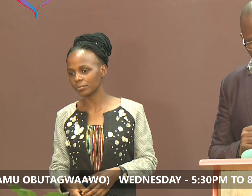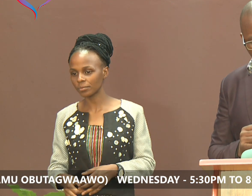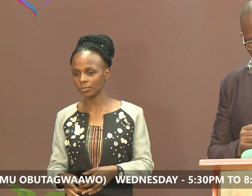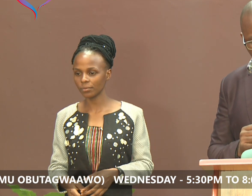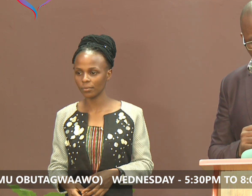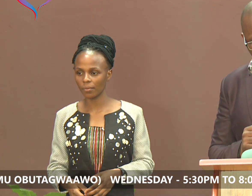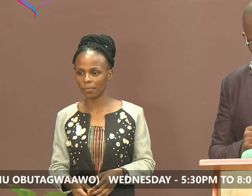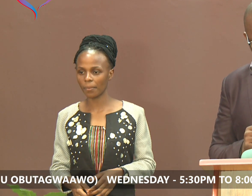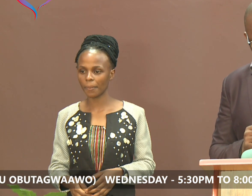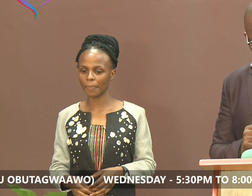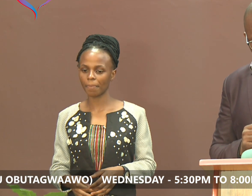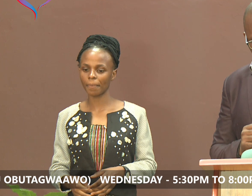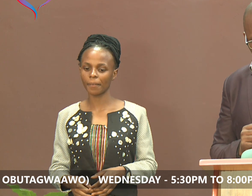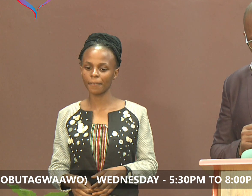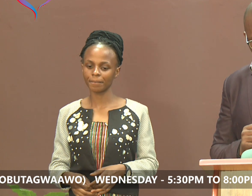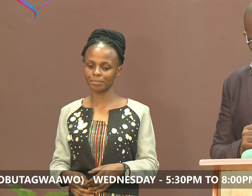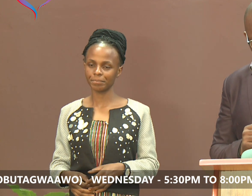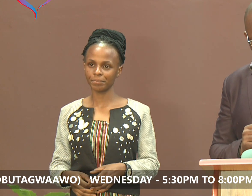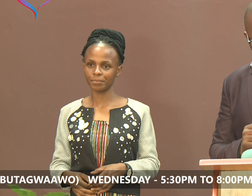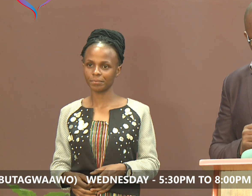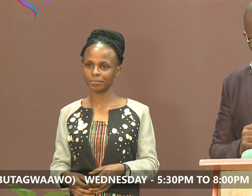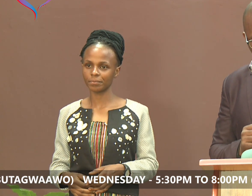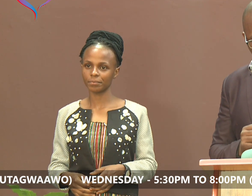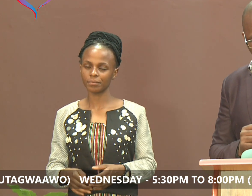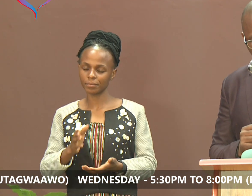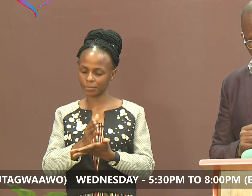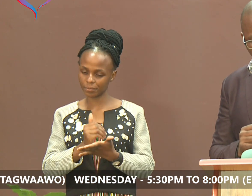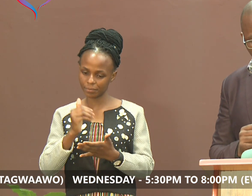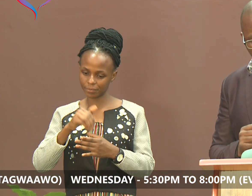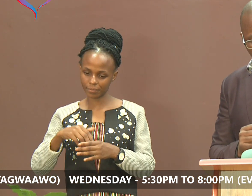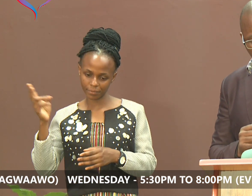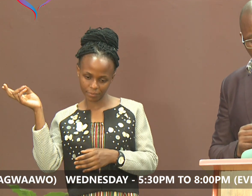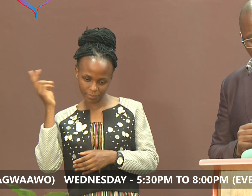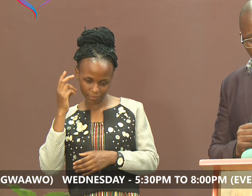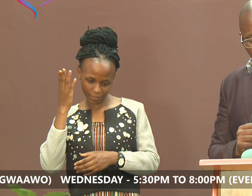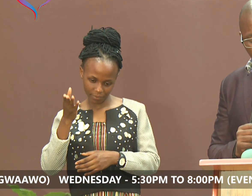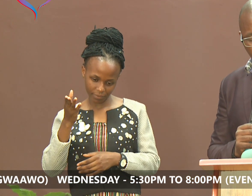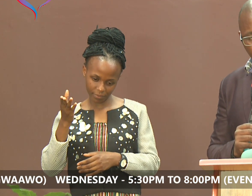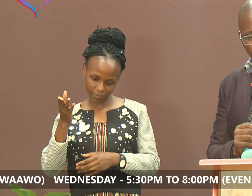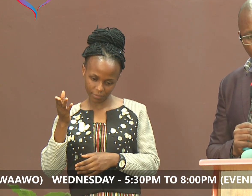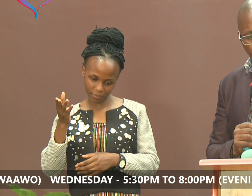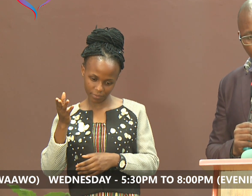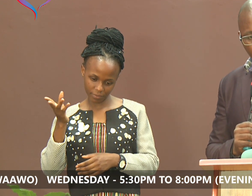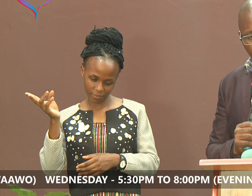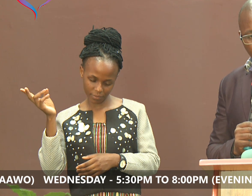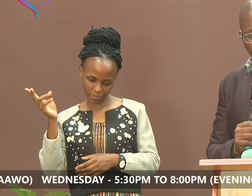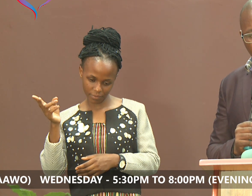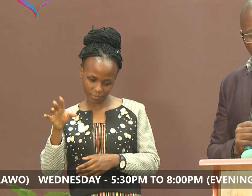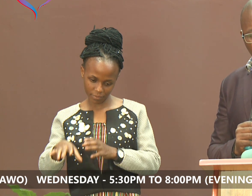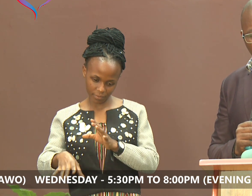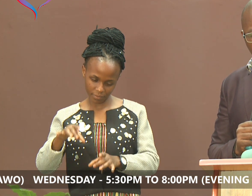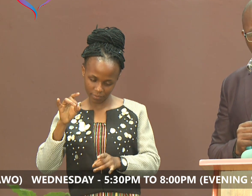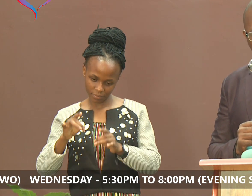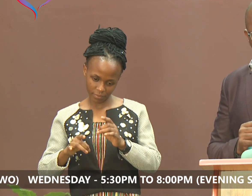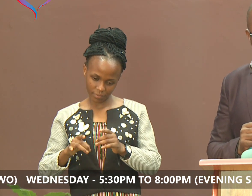nga wakaleese nga kyakulabirako naye nga yeke yatutte kubanga mu kuwuliriza mubeera mu okuwuliriza ng'olondamu. Then we have